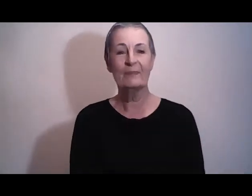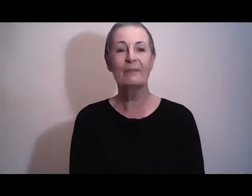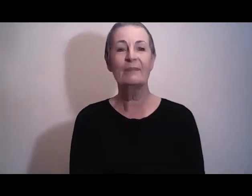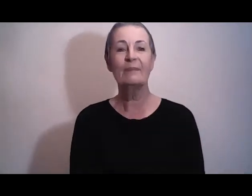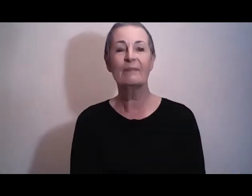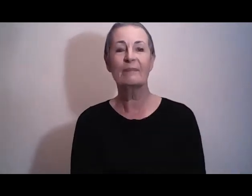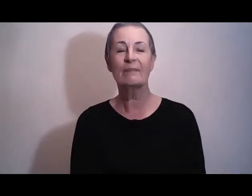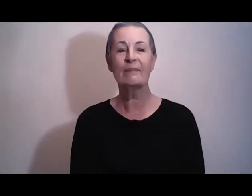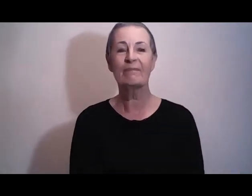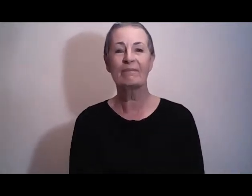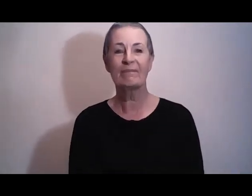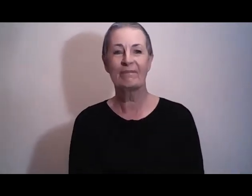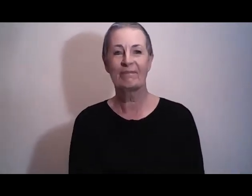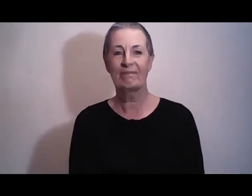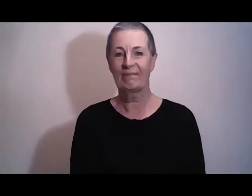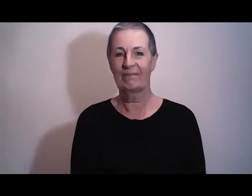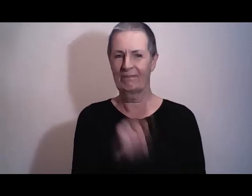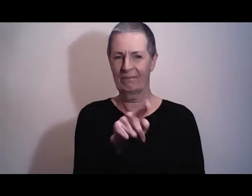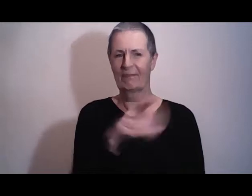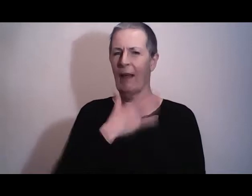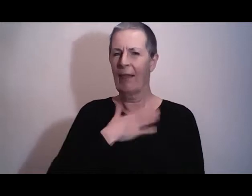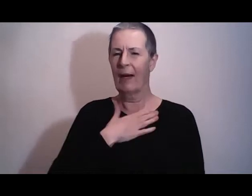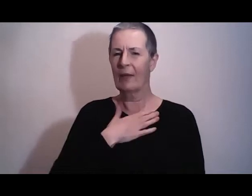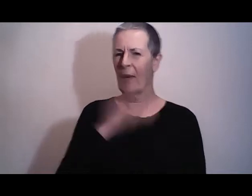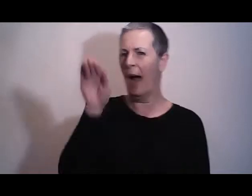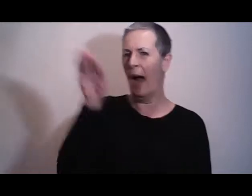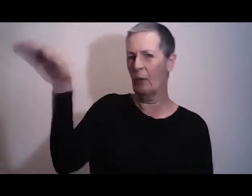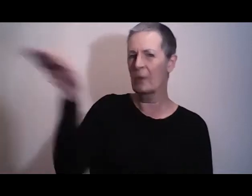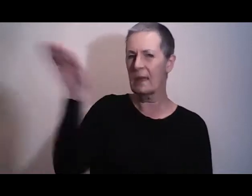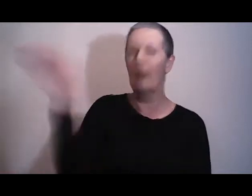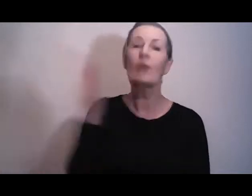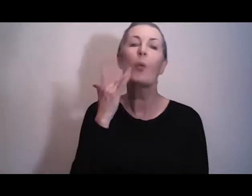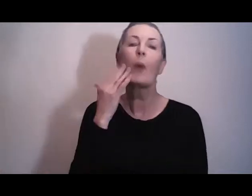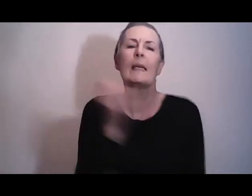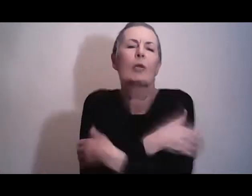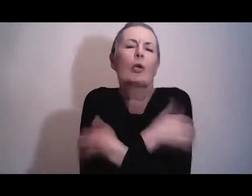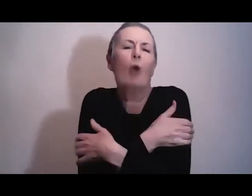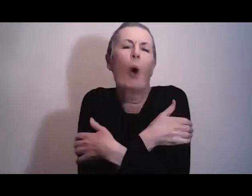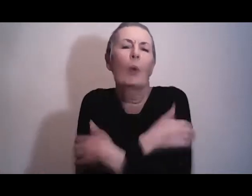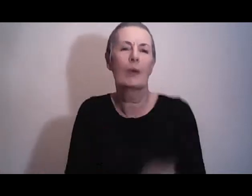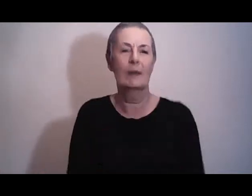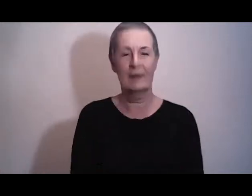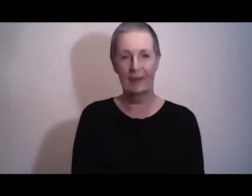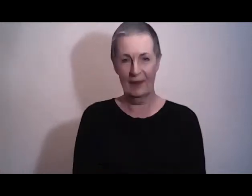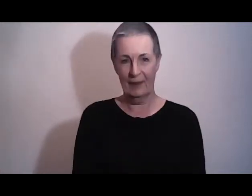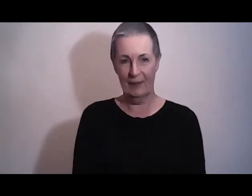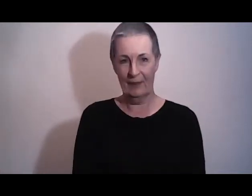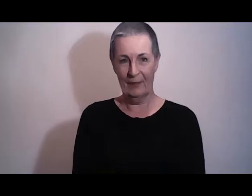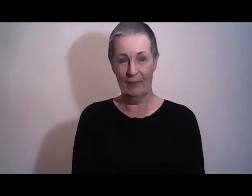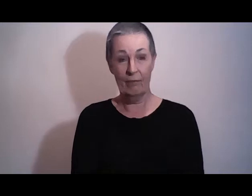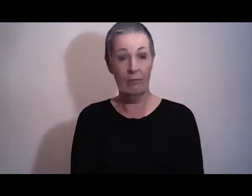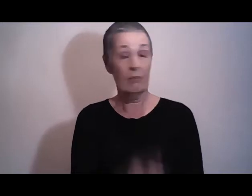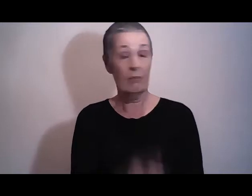I used to like doing this outside in the cold because I'm sure that that is why I don't feel the